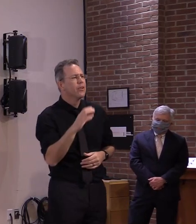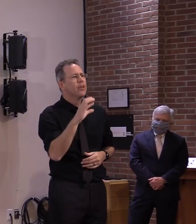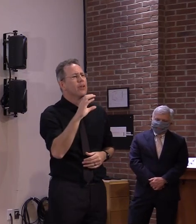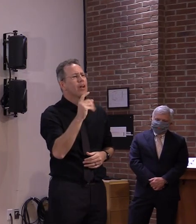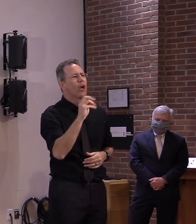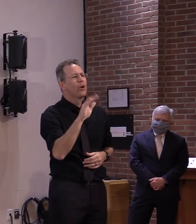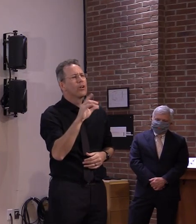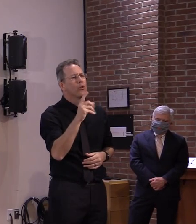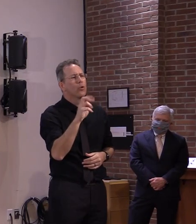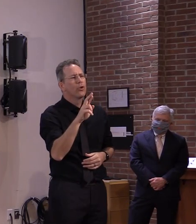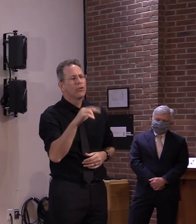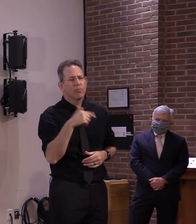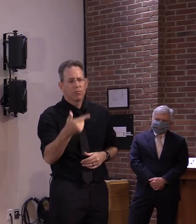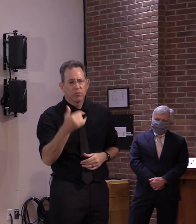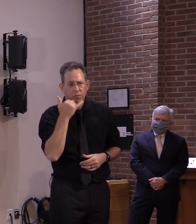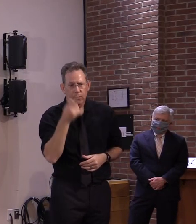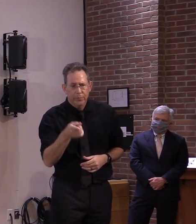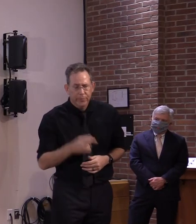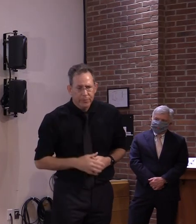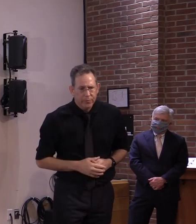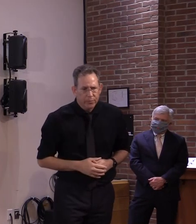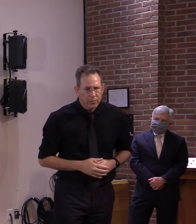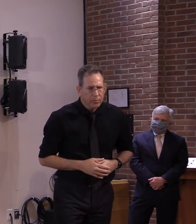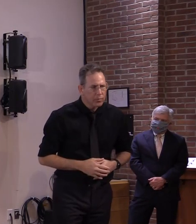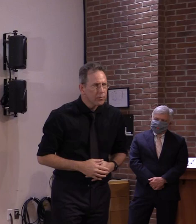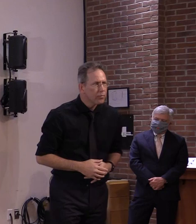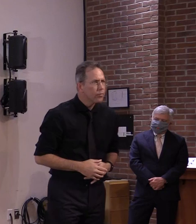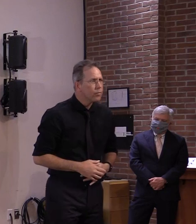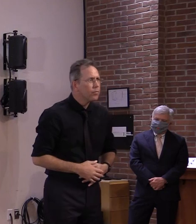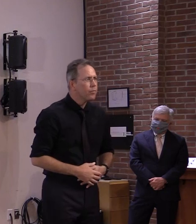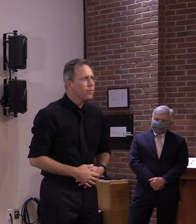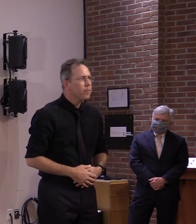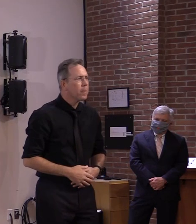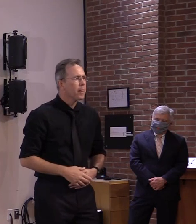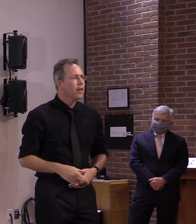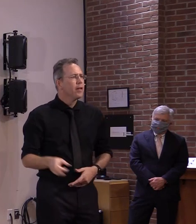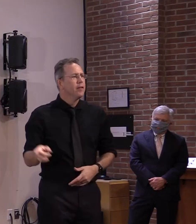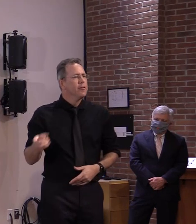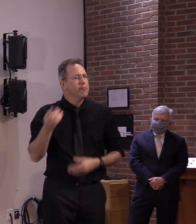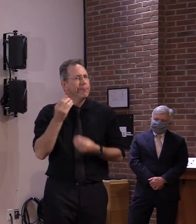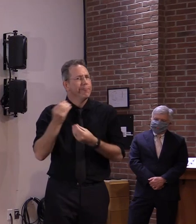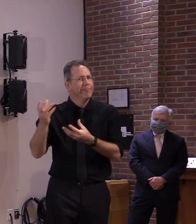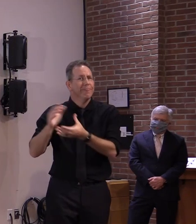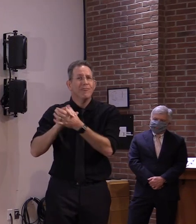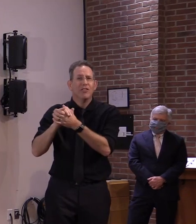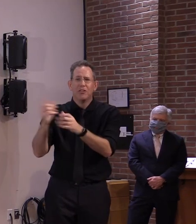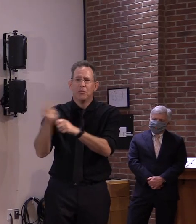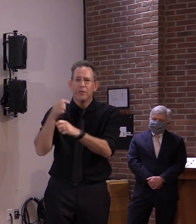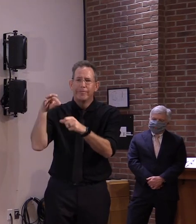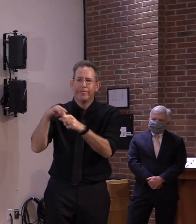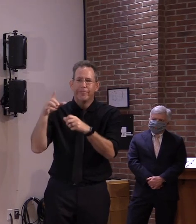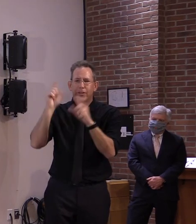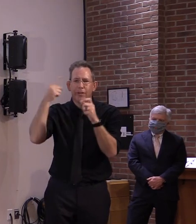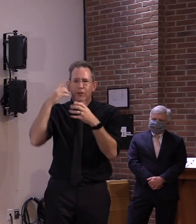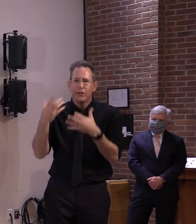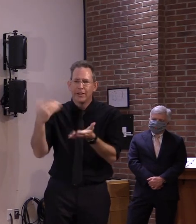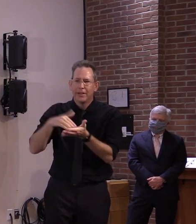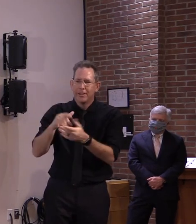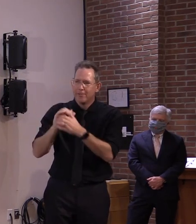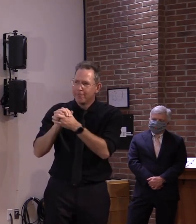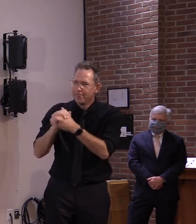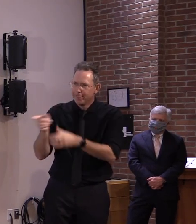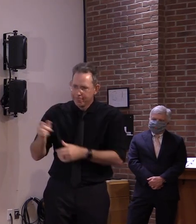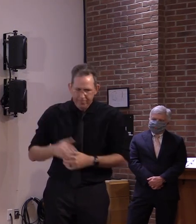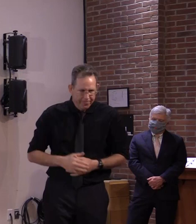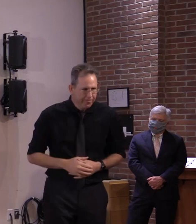Good morning, Governor. Congratulations on your reelection. Wanted to start with a quick follow-up on a question I've asked a few other times,